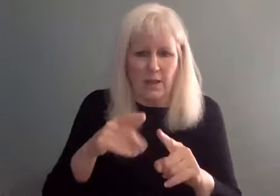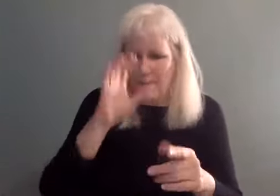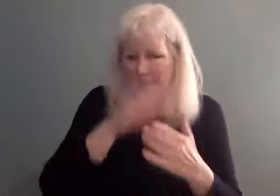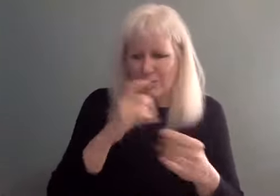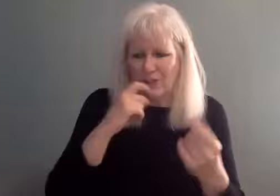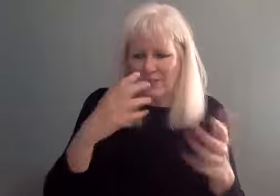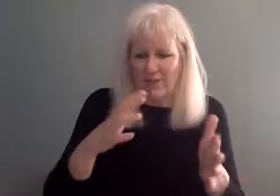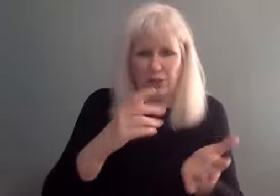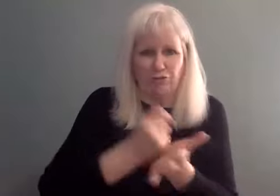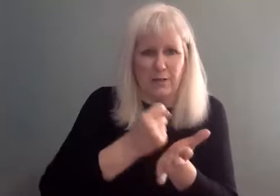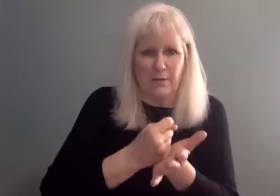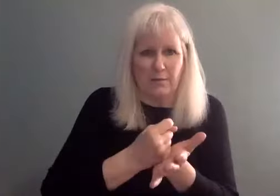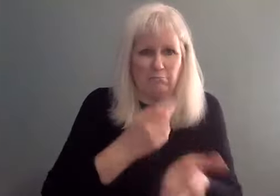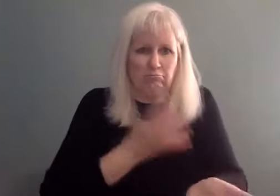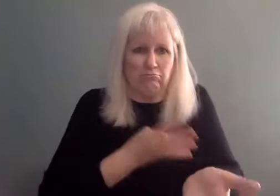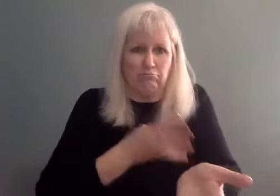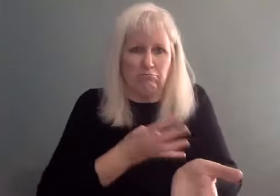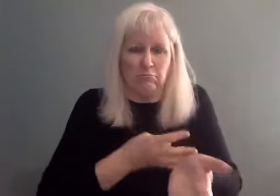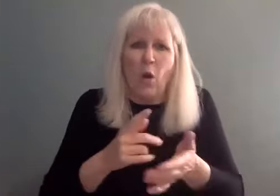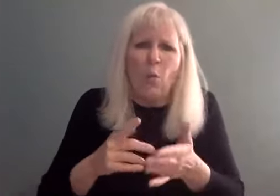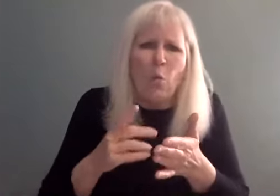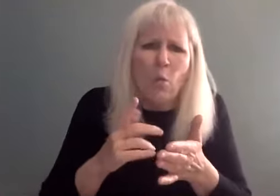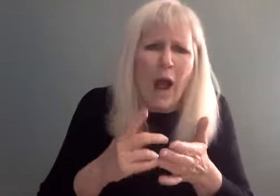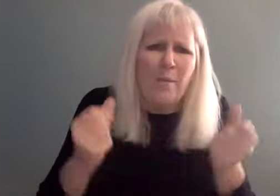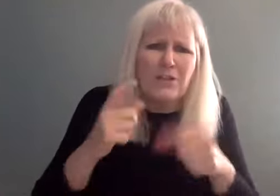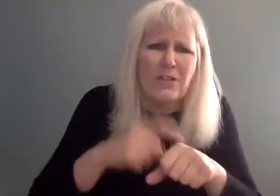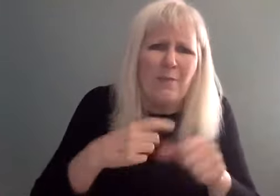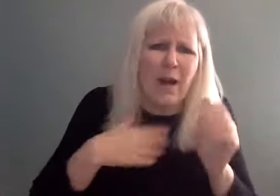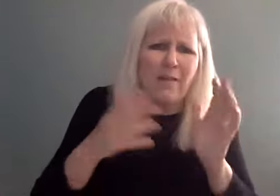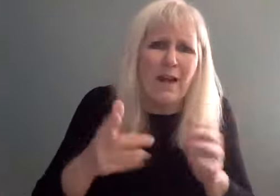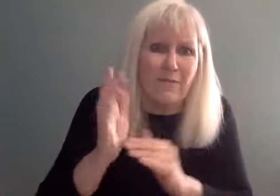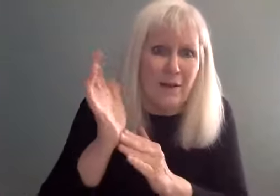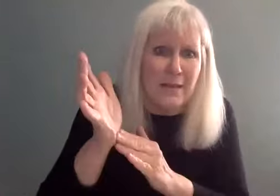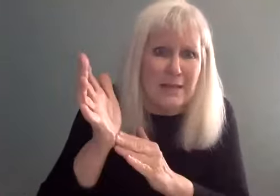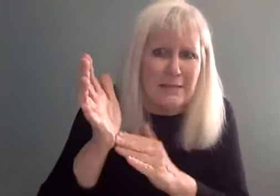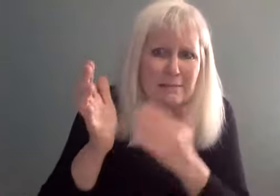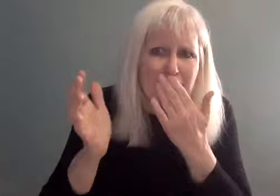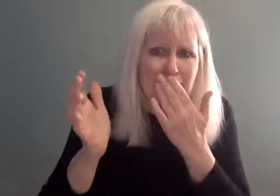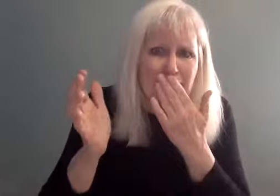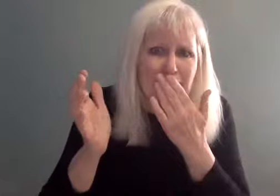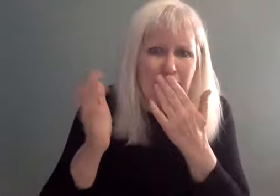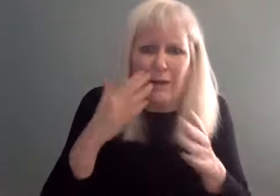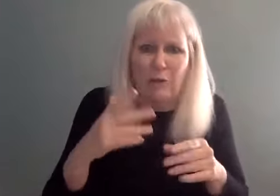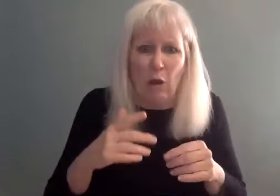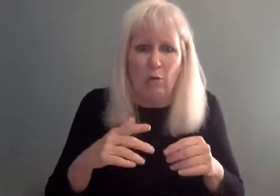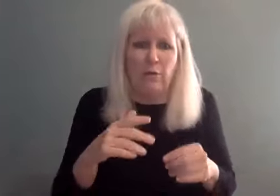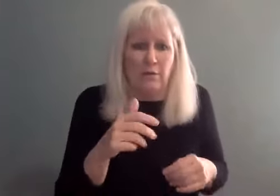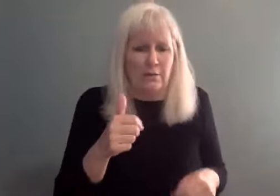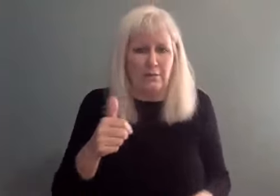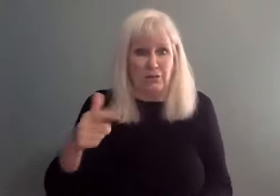doing. What do I have left? 5 minutes? I think so. I think I'm looking at my little timer. He said, Sharon, you've